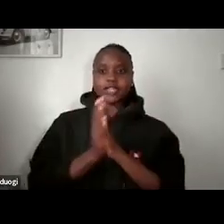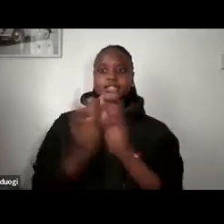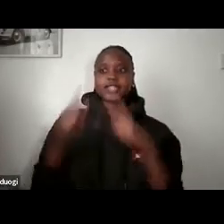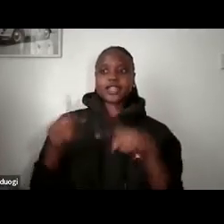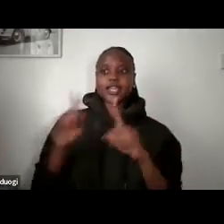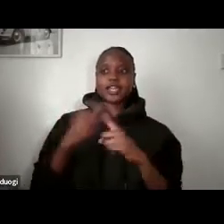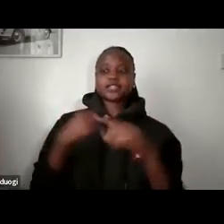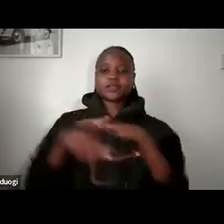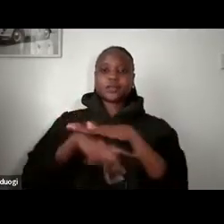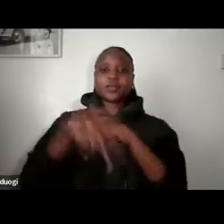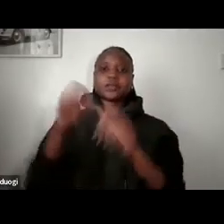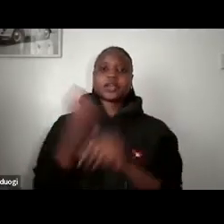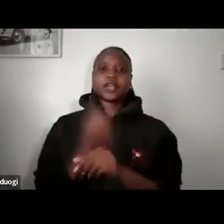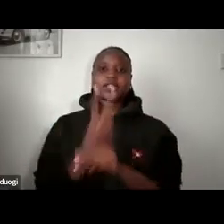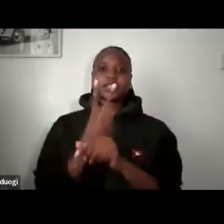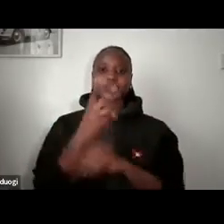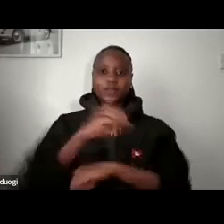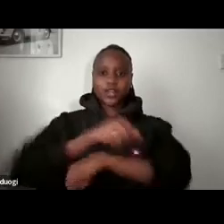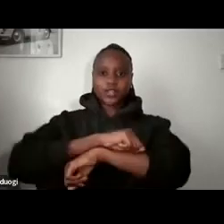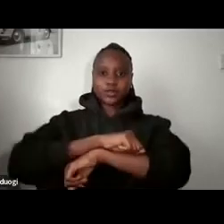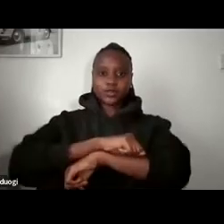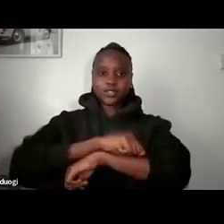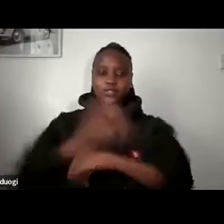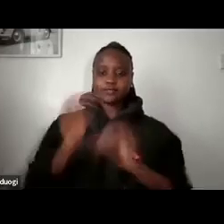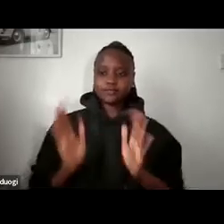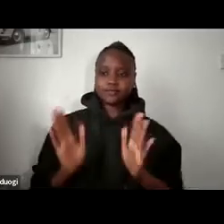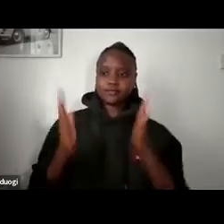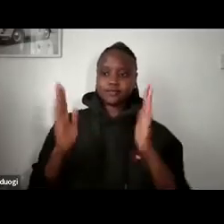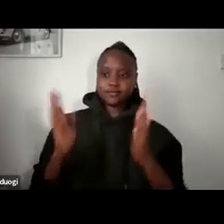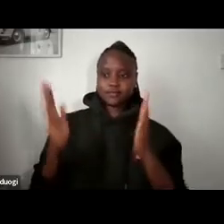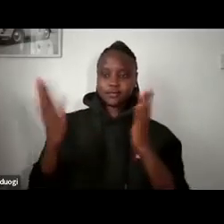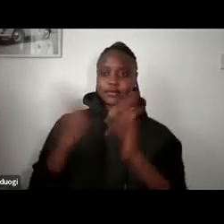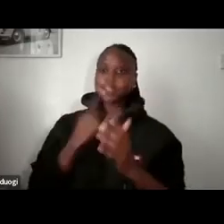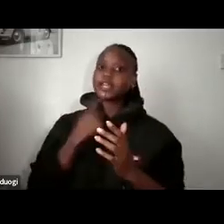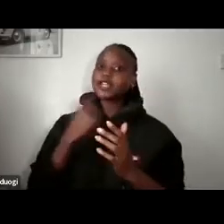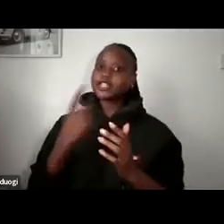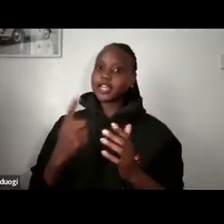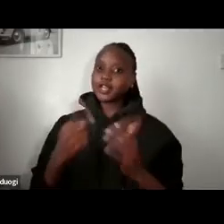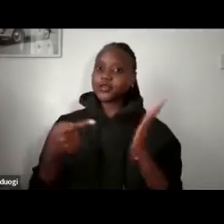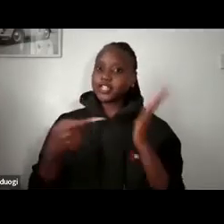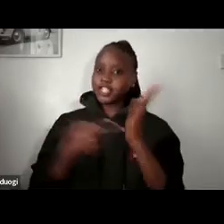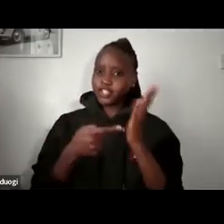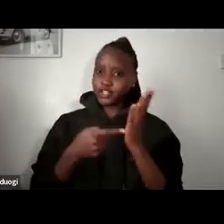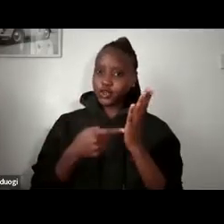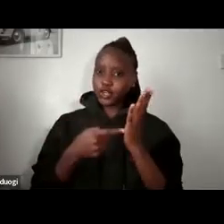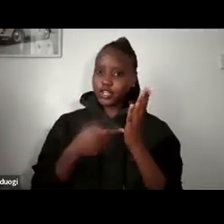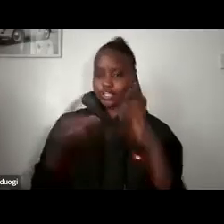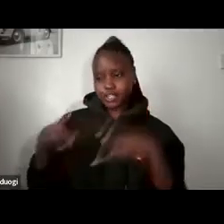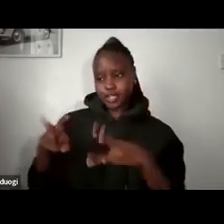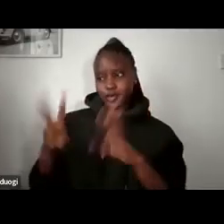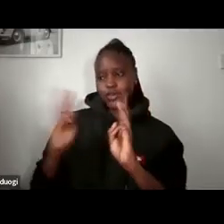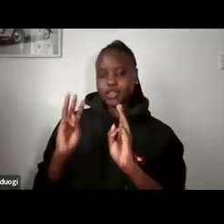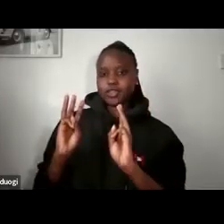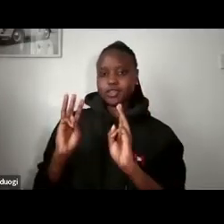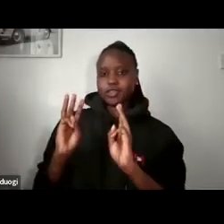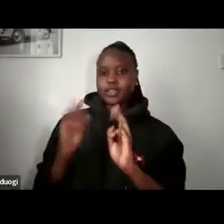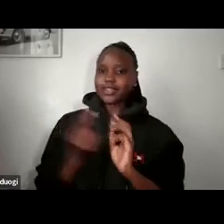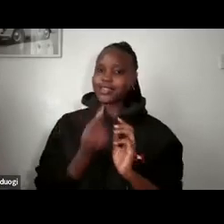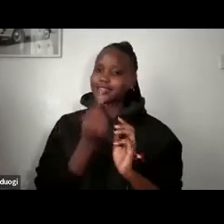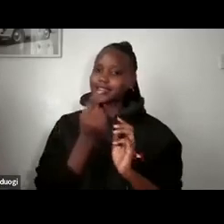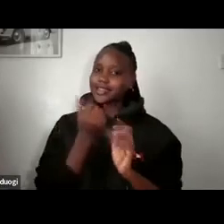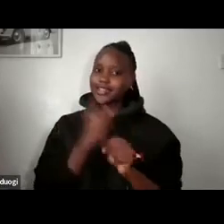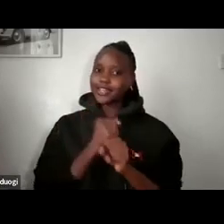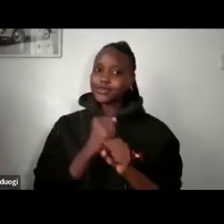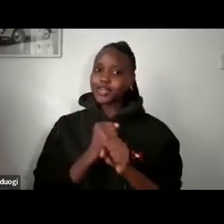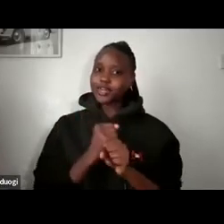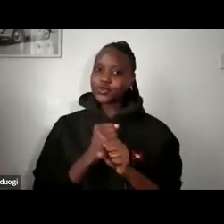from secondary, is to encourage you and tell you that digital is the way to go. There's little you can do in agriculture